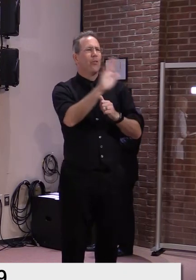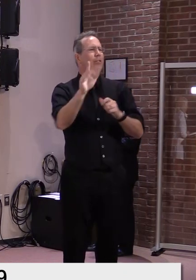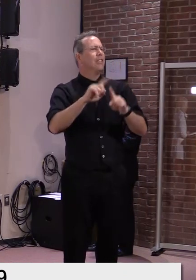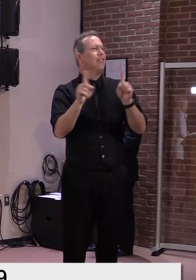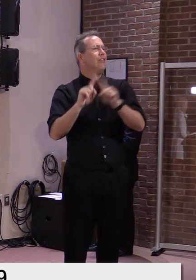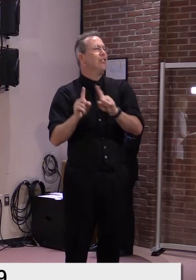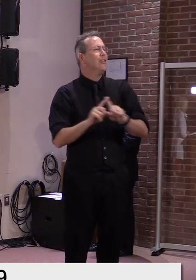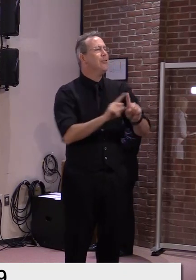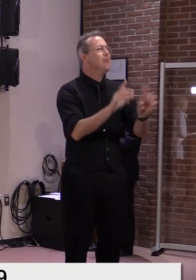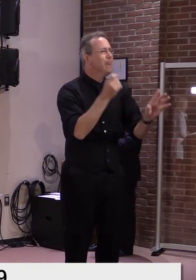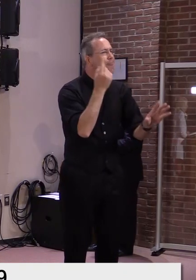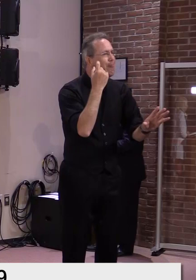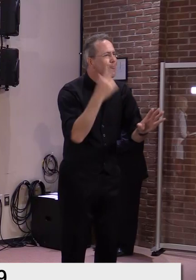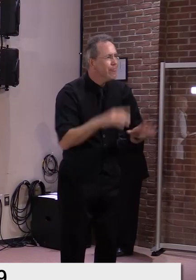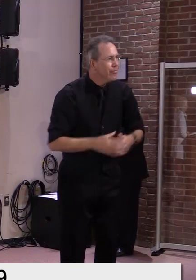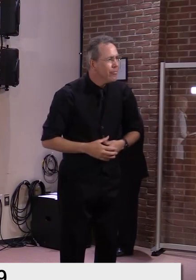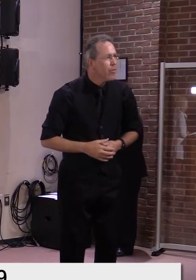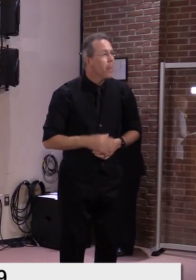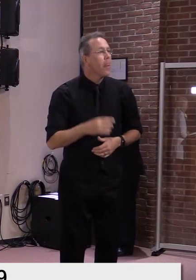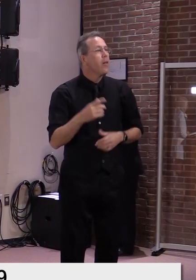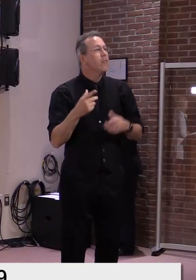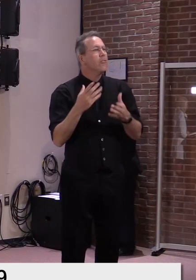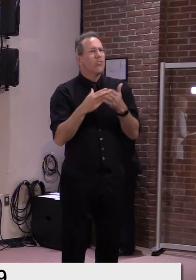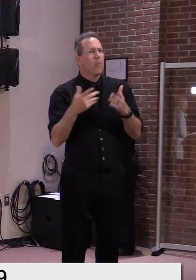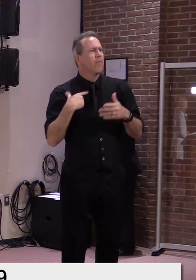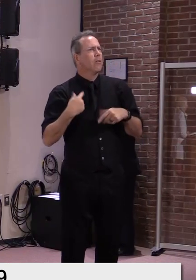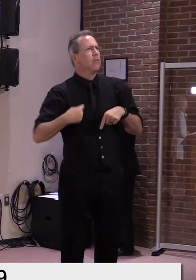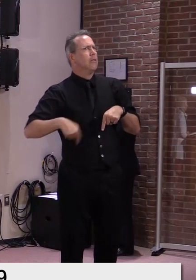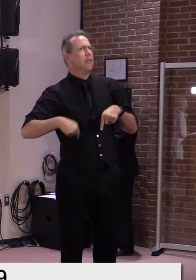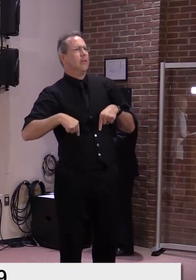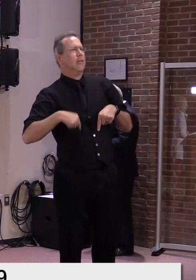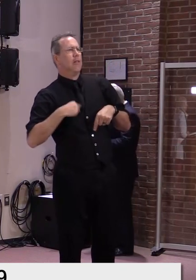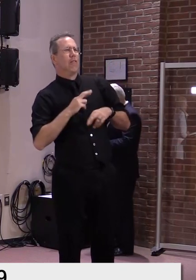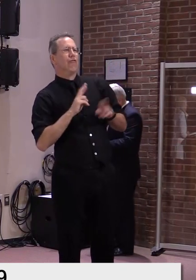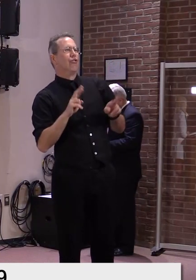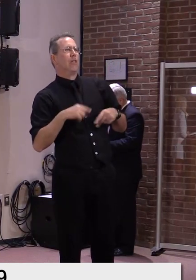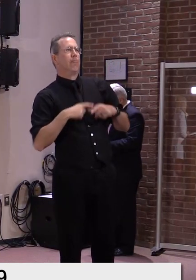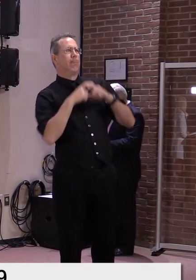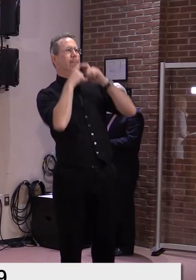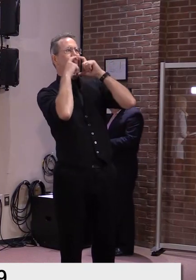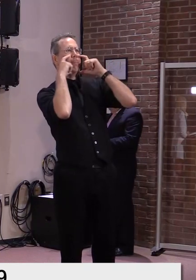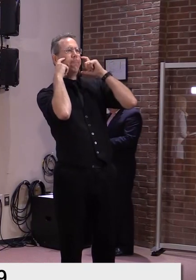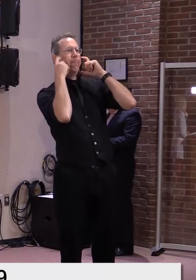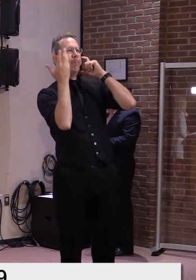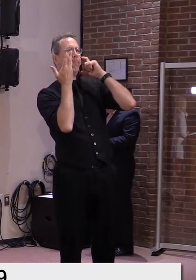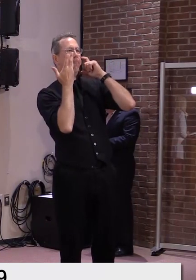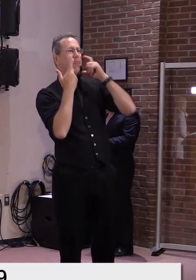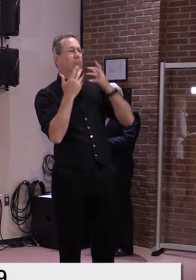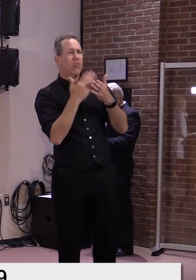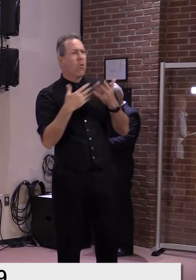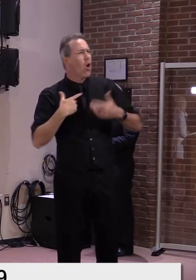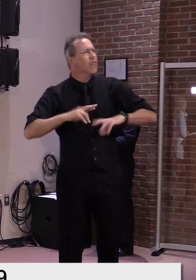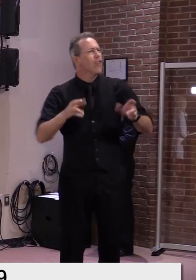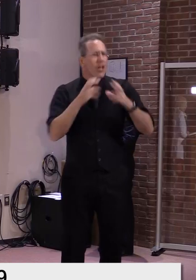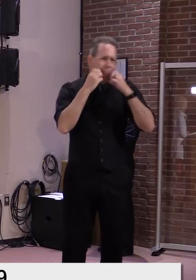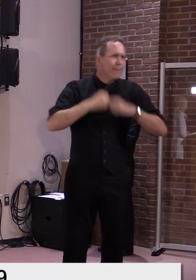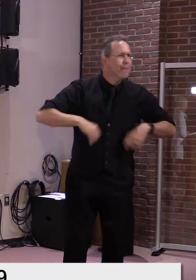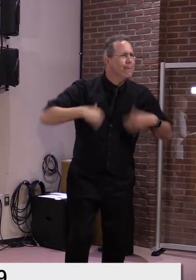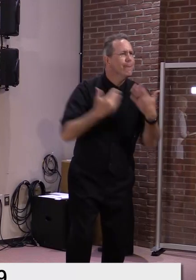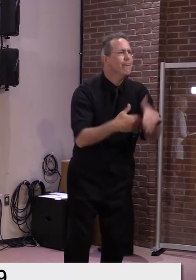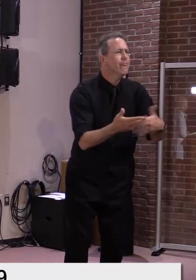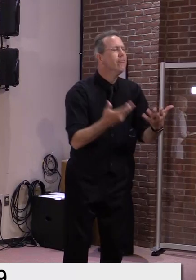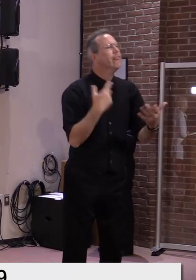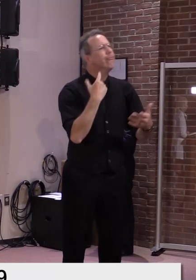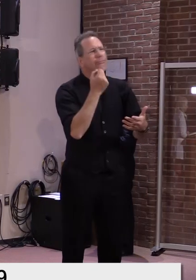prone to anxiety, they may struggle with re-entry and re-engaging. This is all normal and to be expected. And